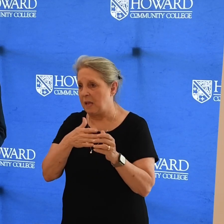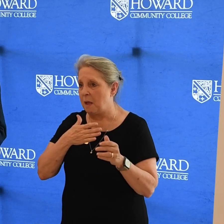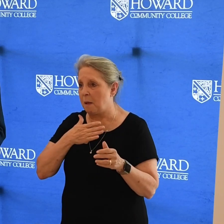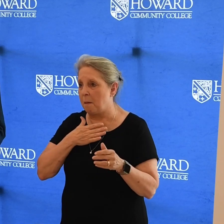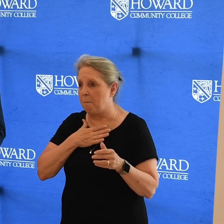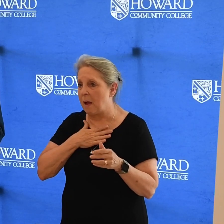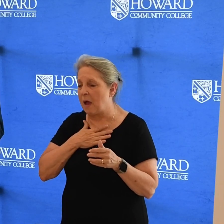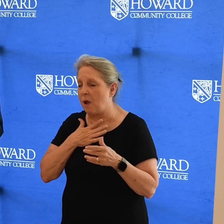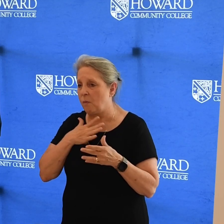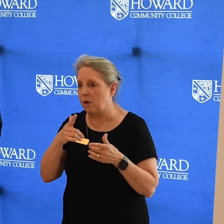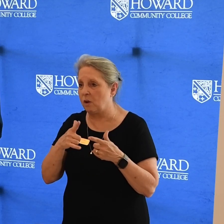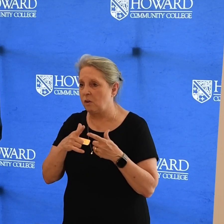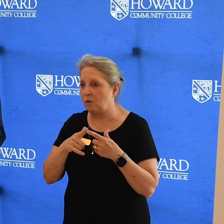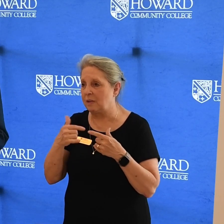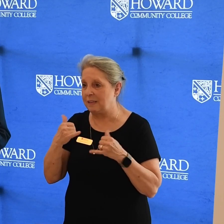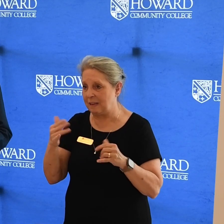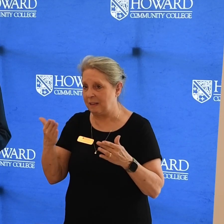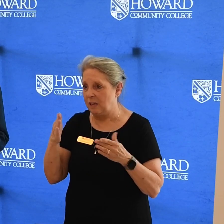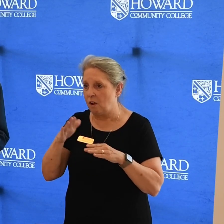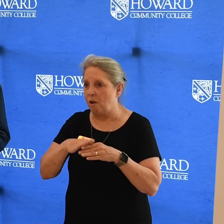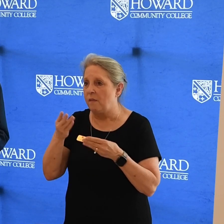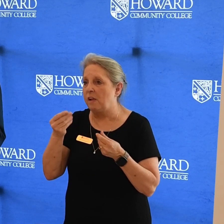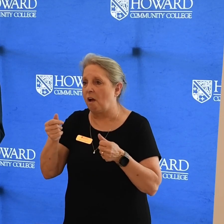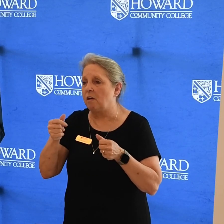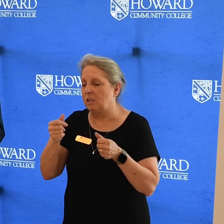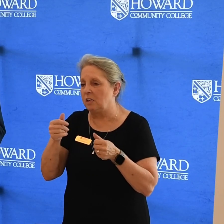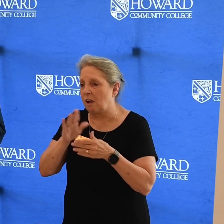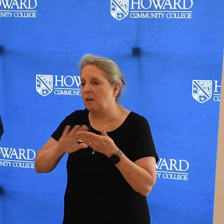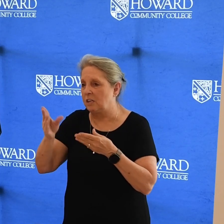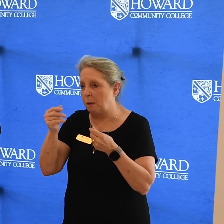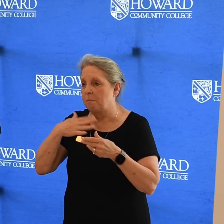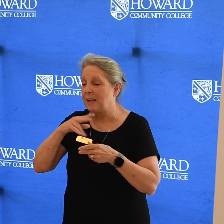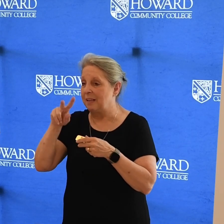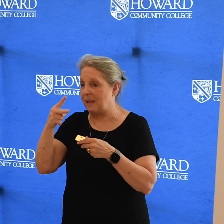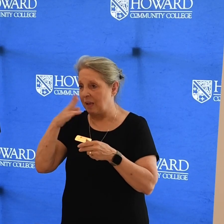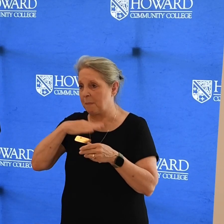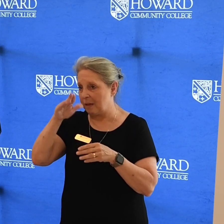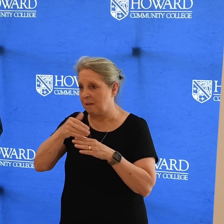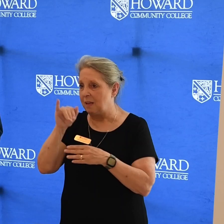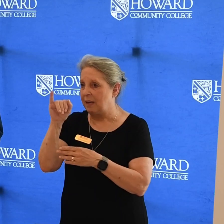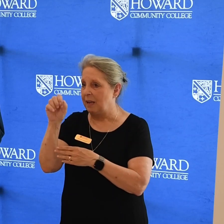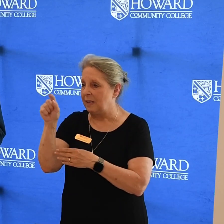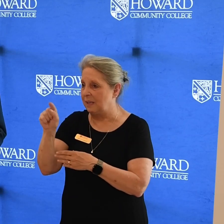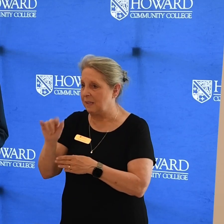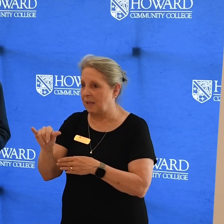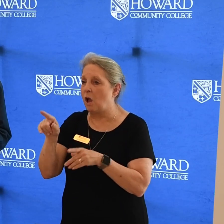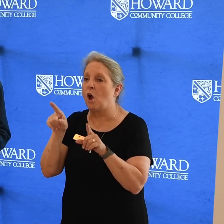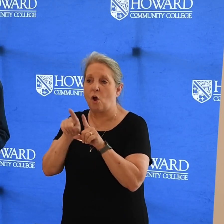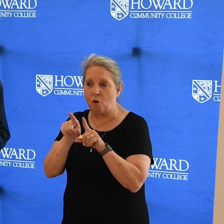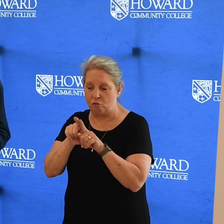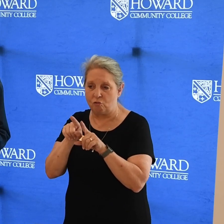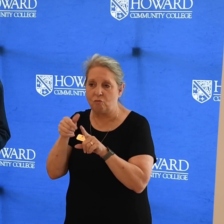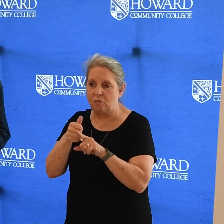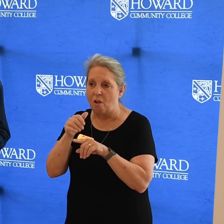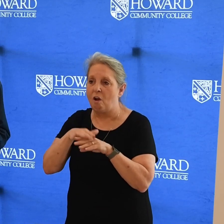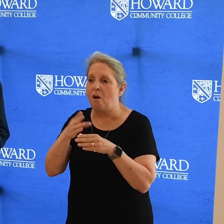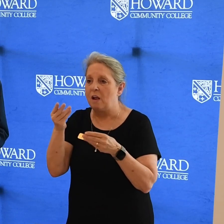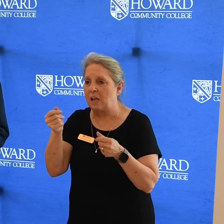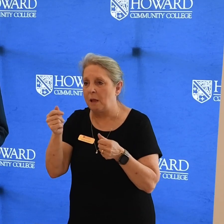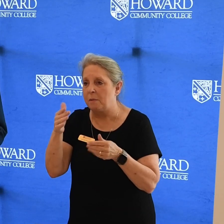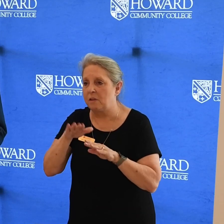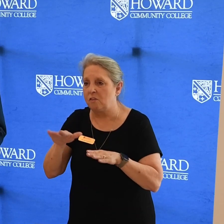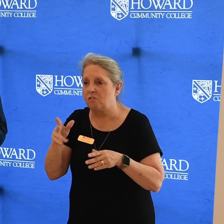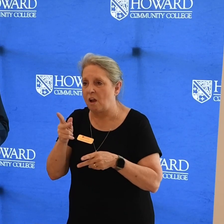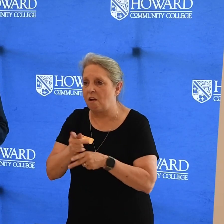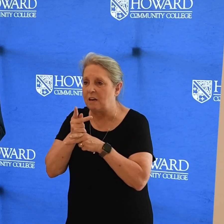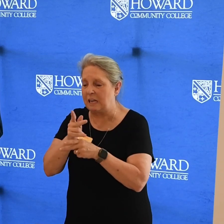lyric to being with us still on the college campus today. My second child, my son Izzy, he was also on a campus child care